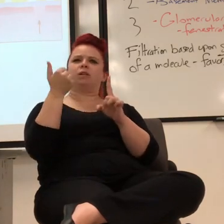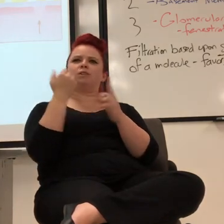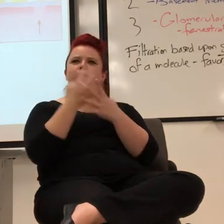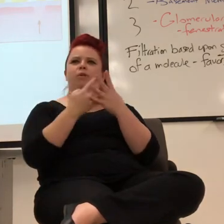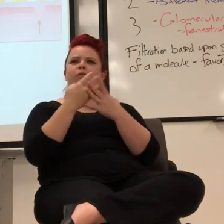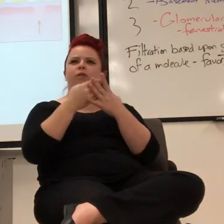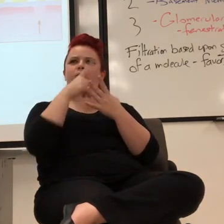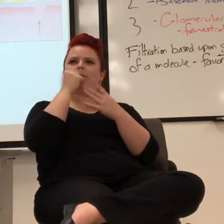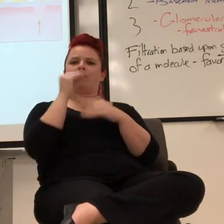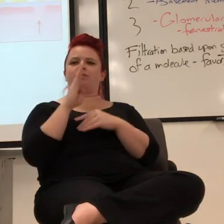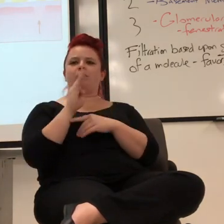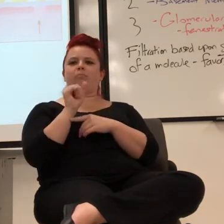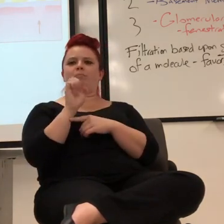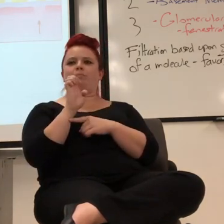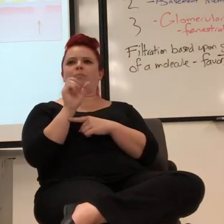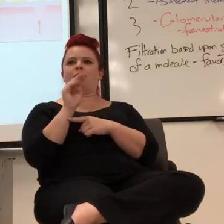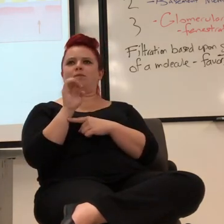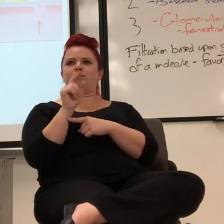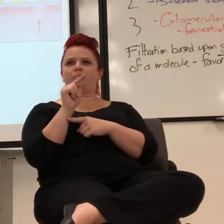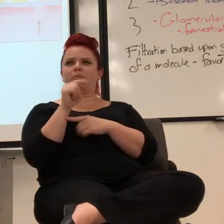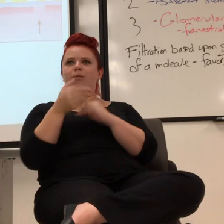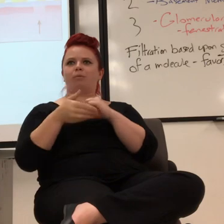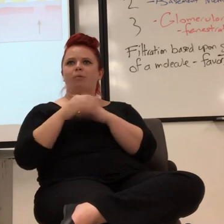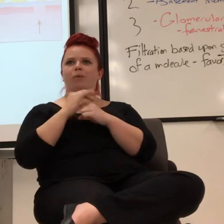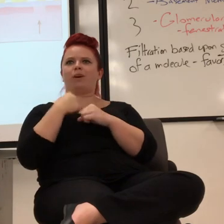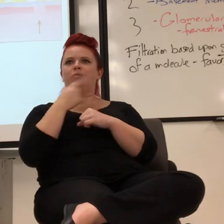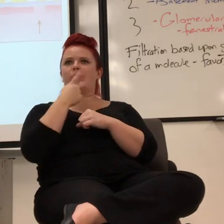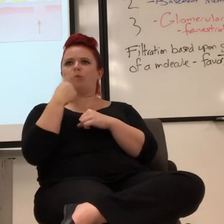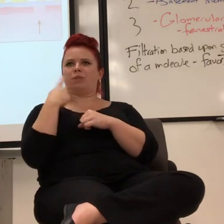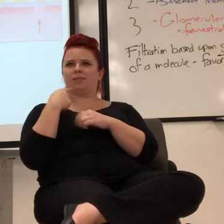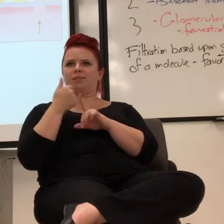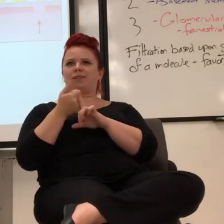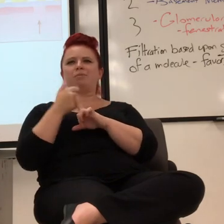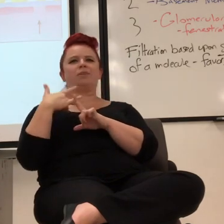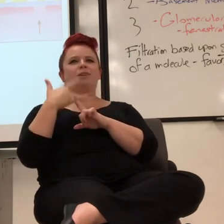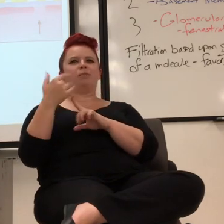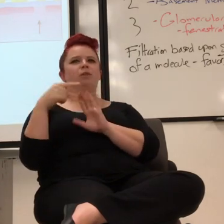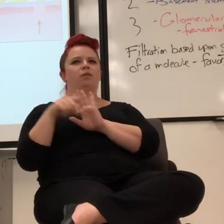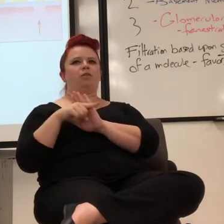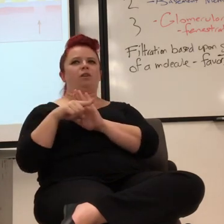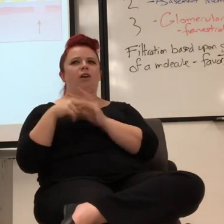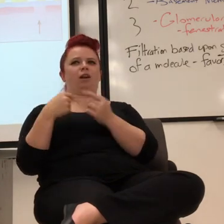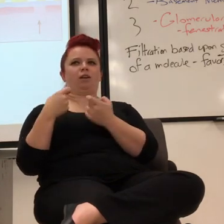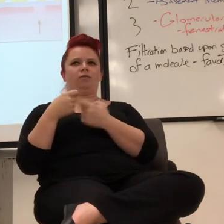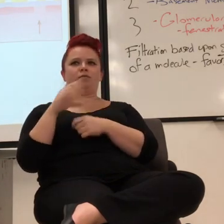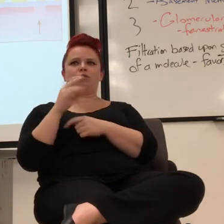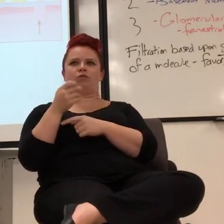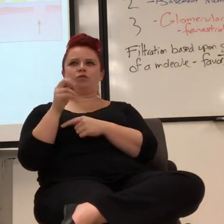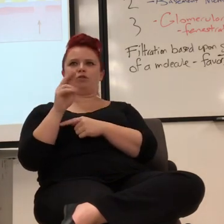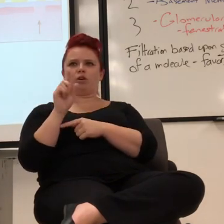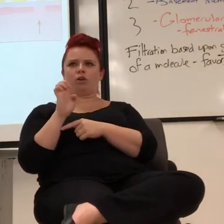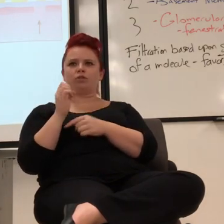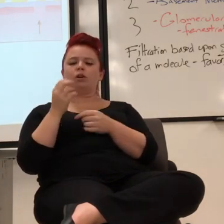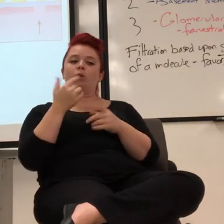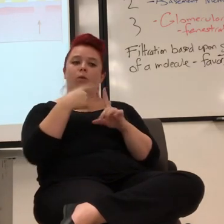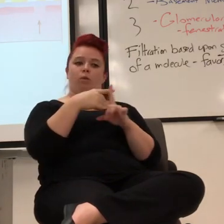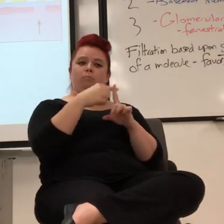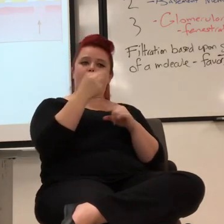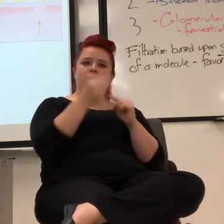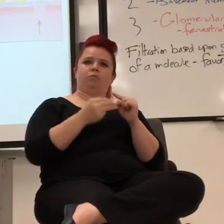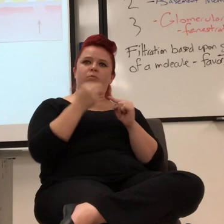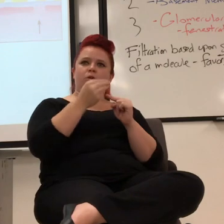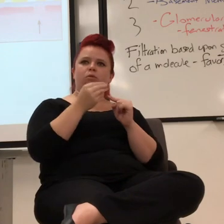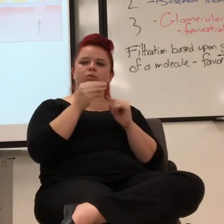the basement membrane is filled with proteins, and proteins usually carry a negative charge. So positively charged molecules like